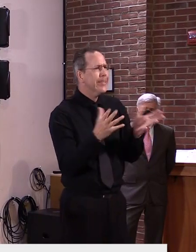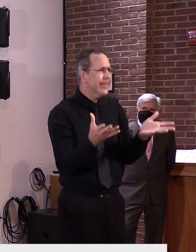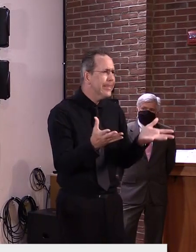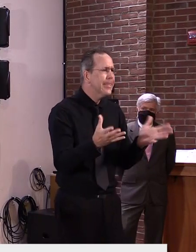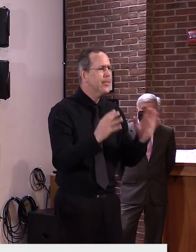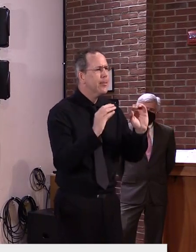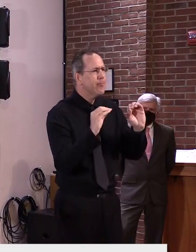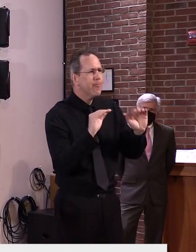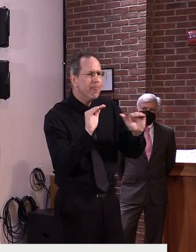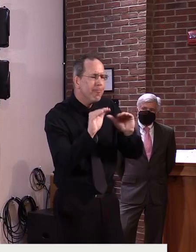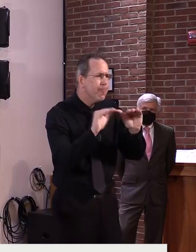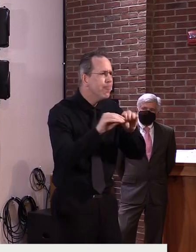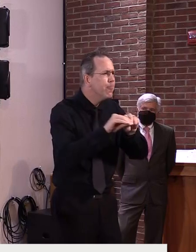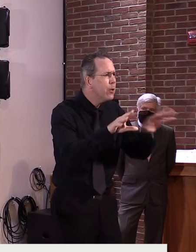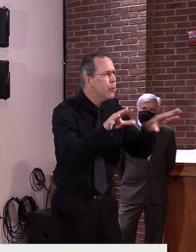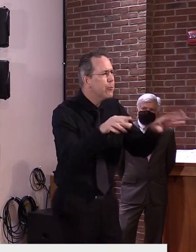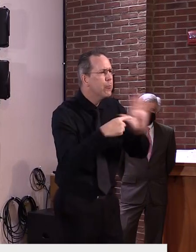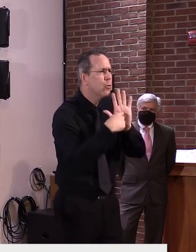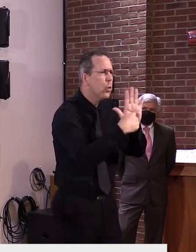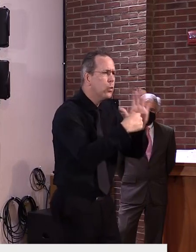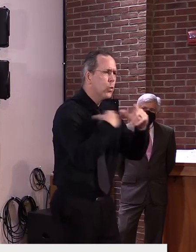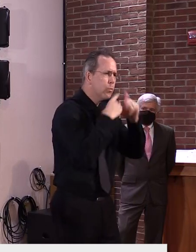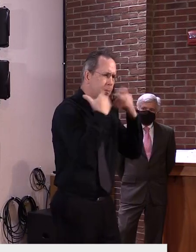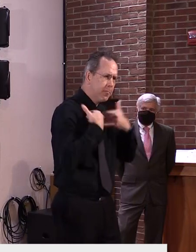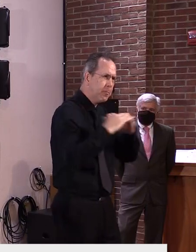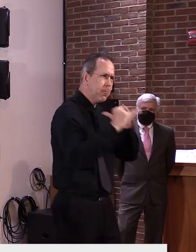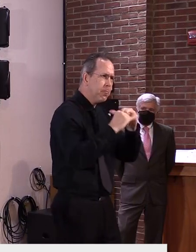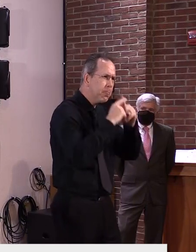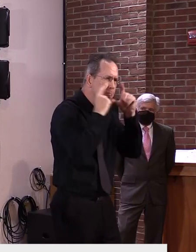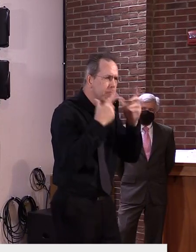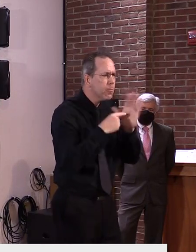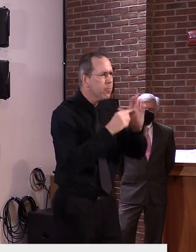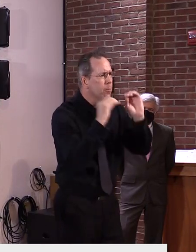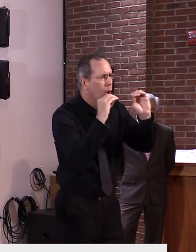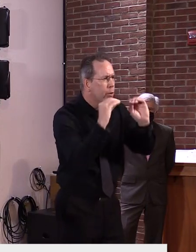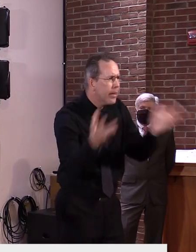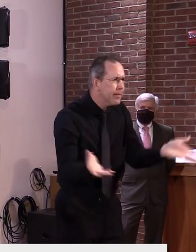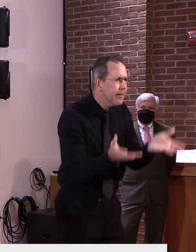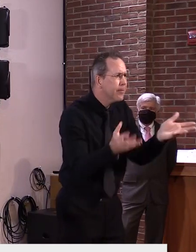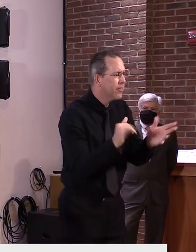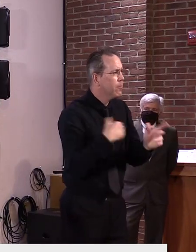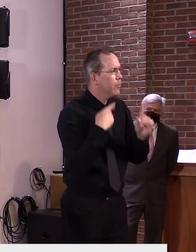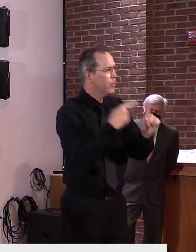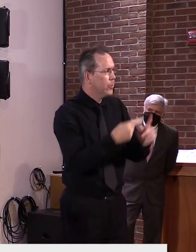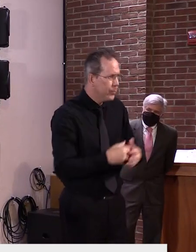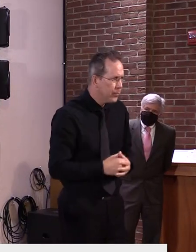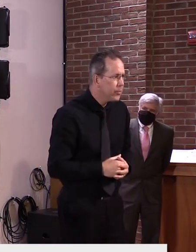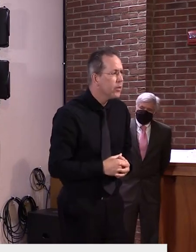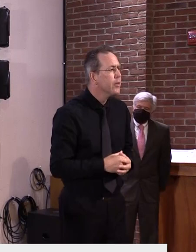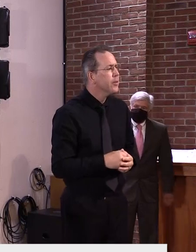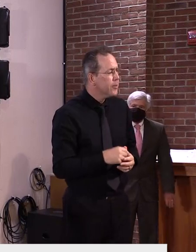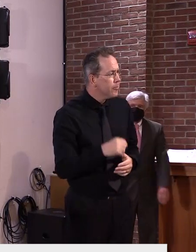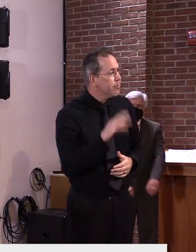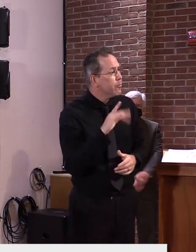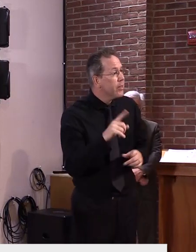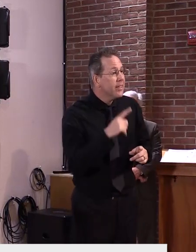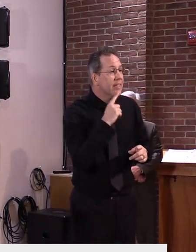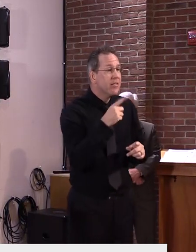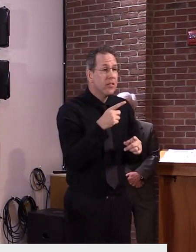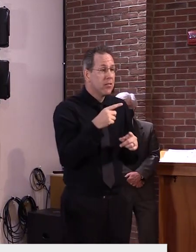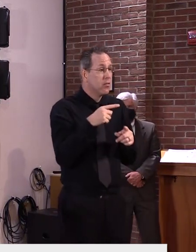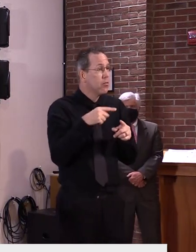I believe. But we may be at a point where, with other people coming into the state, it's not just Vermonters we have to worry